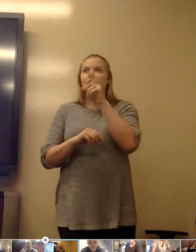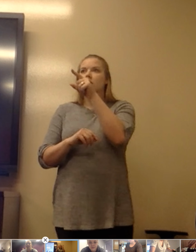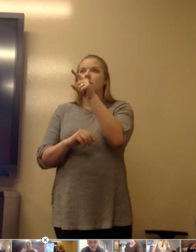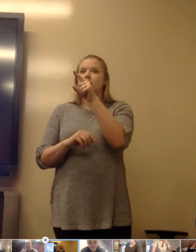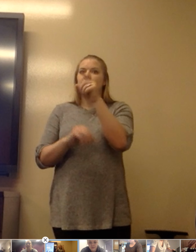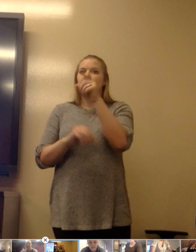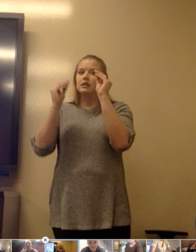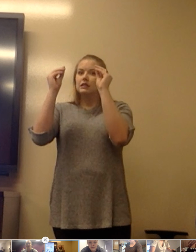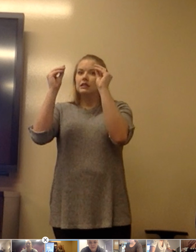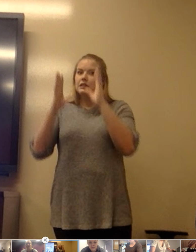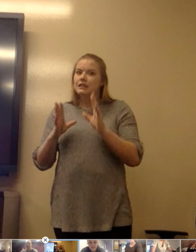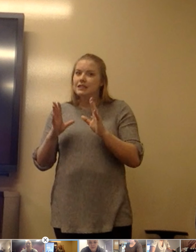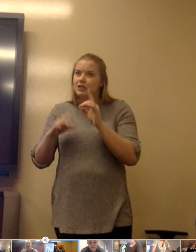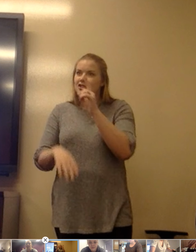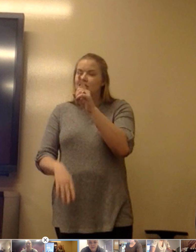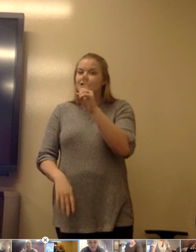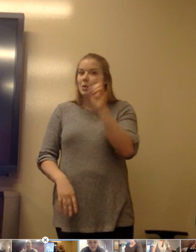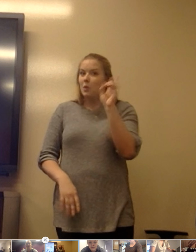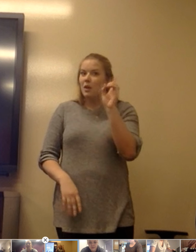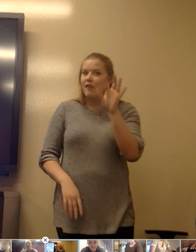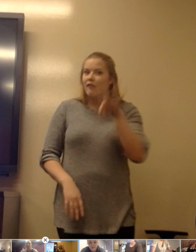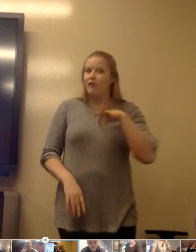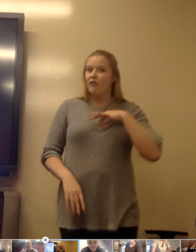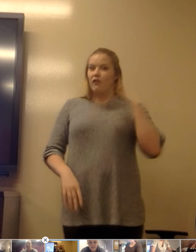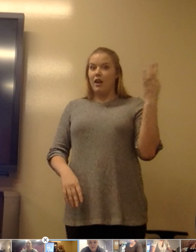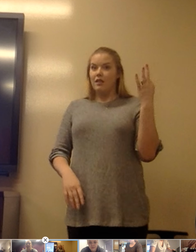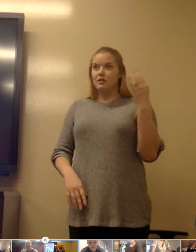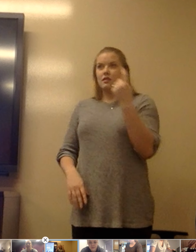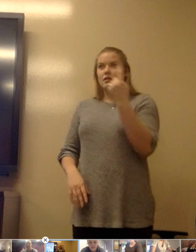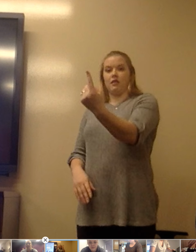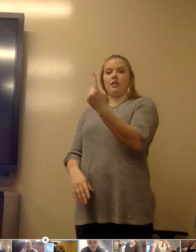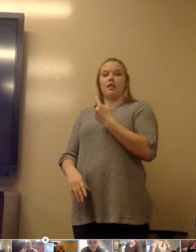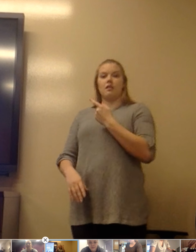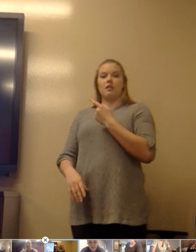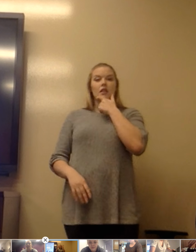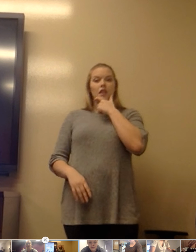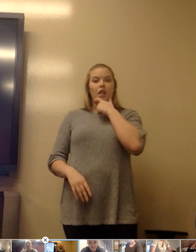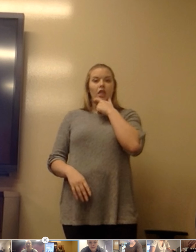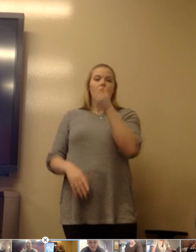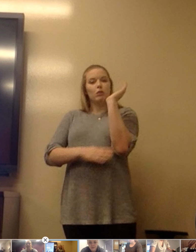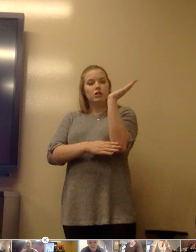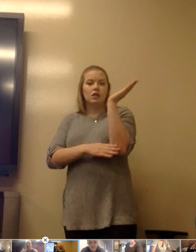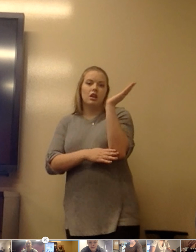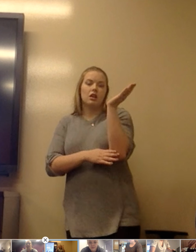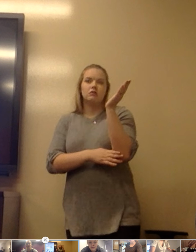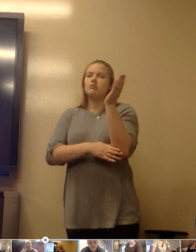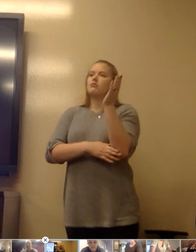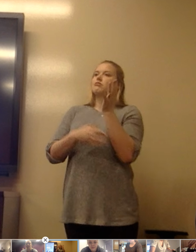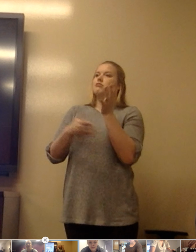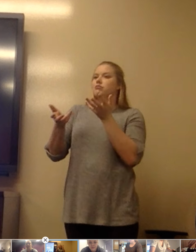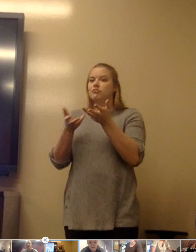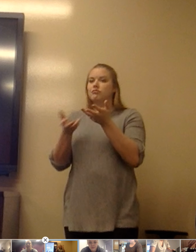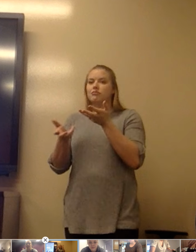Gallaudet was meeting new people, and he saw one specific teacher. He was a French teacher in England